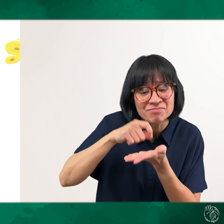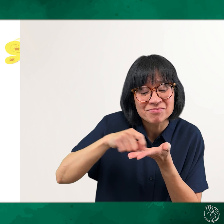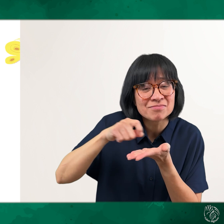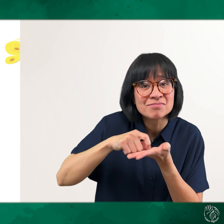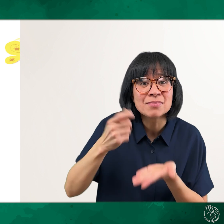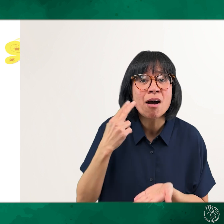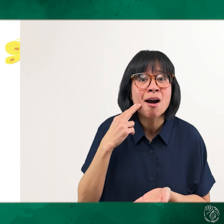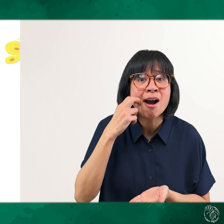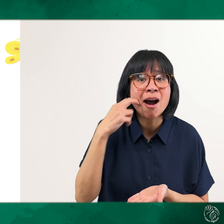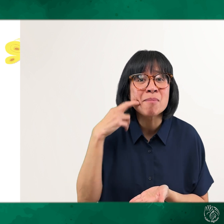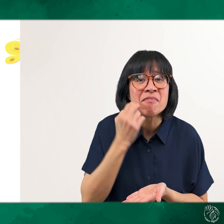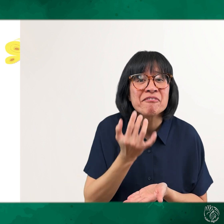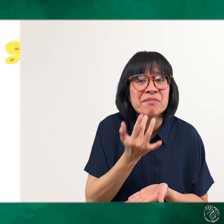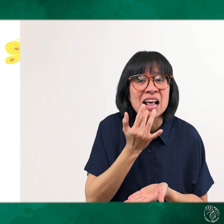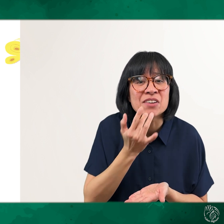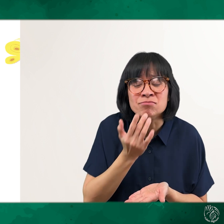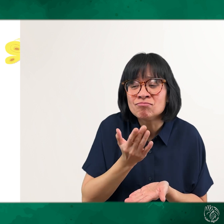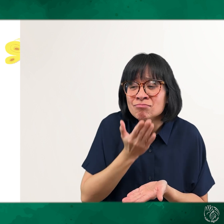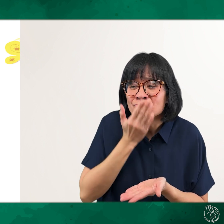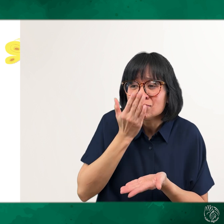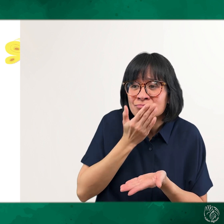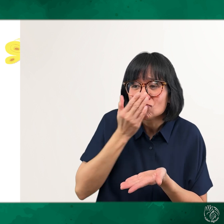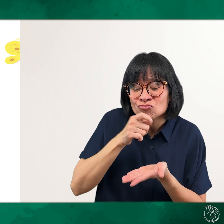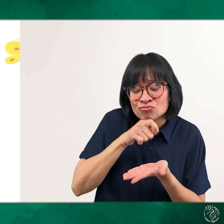with bubblegum-scented ink.